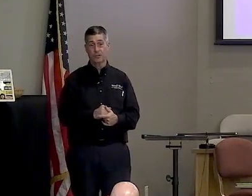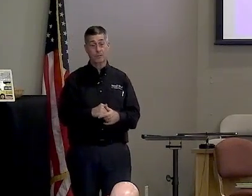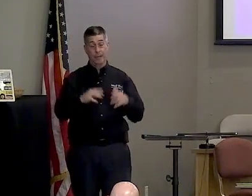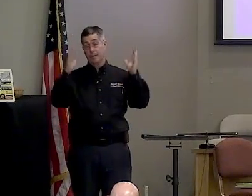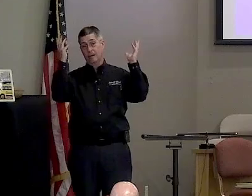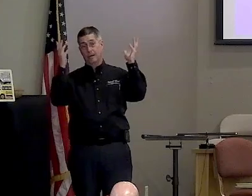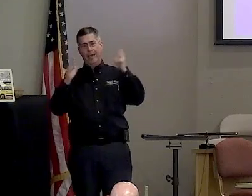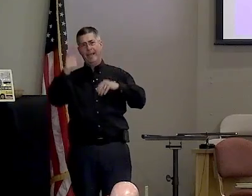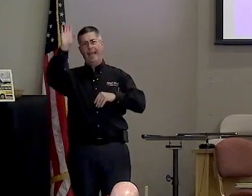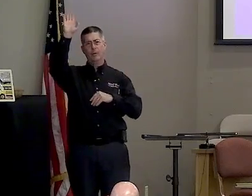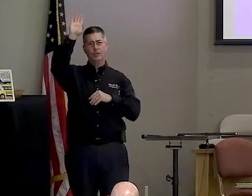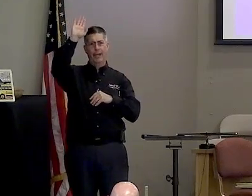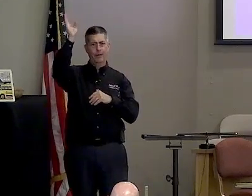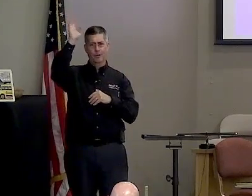like, hey, how would you handle?